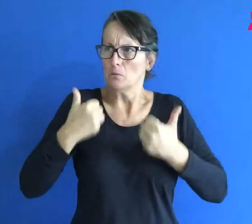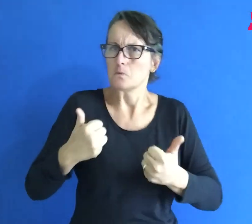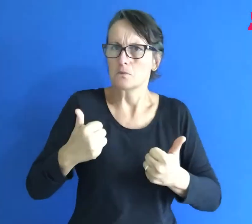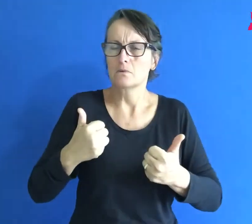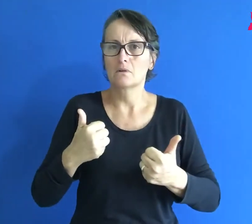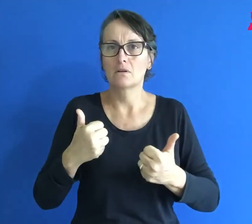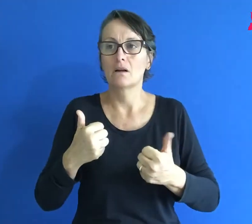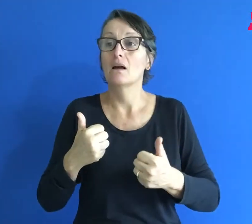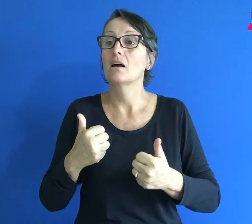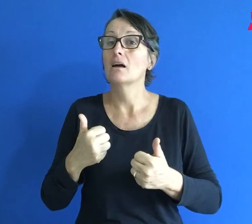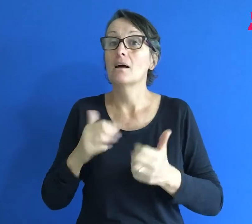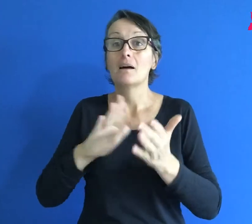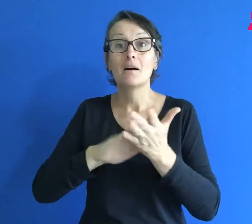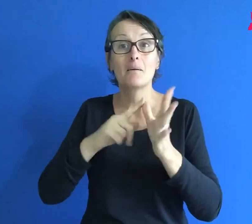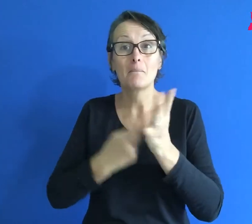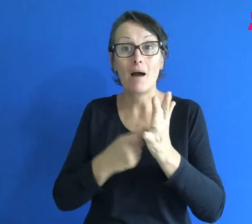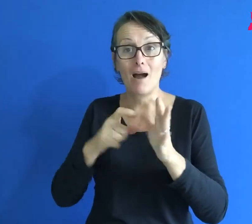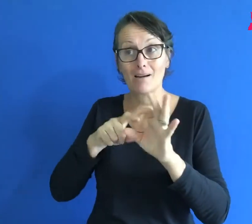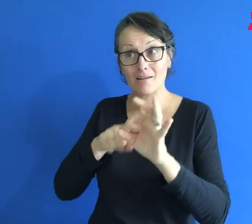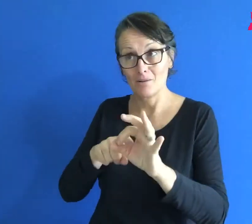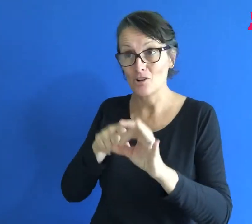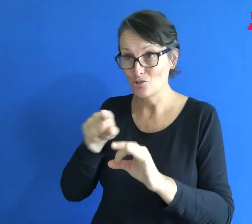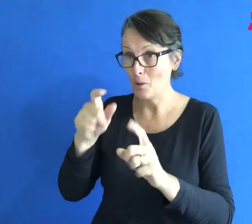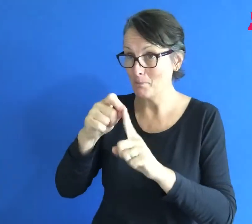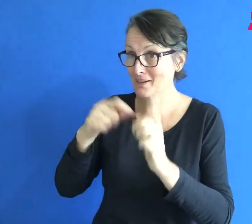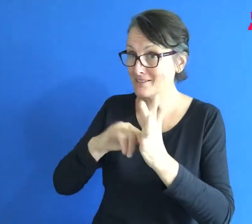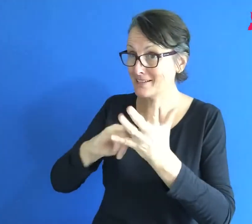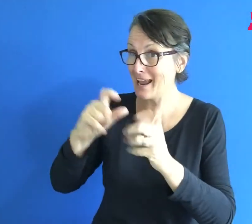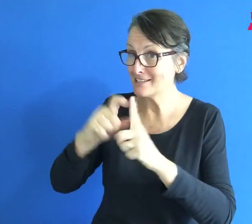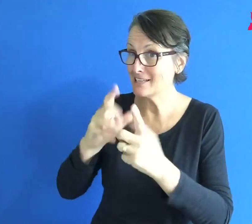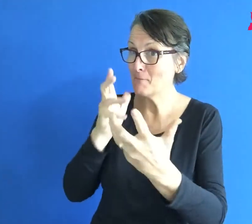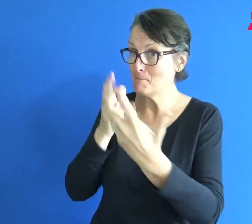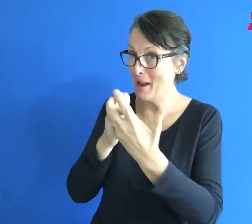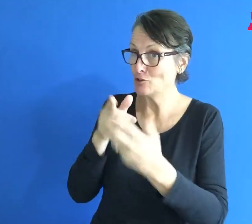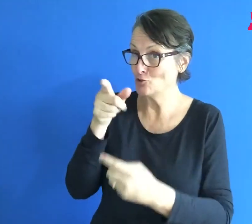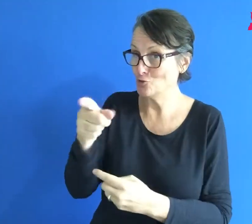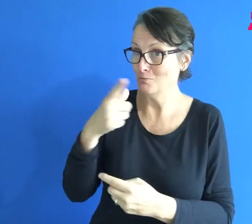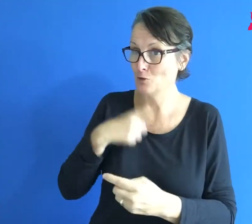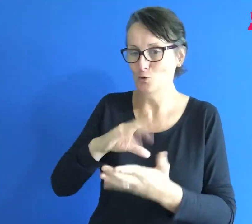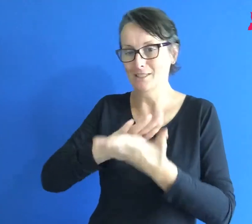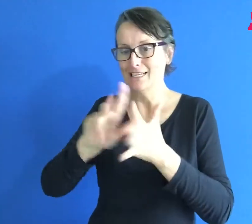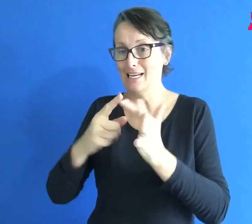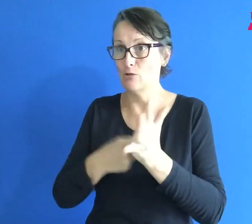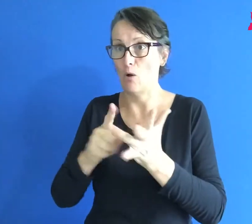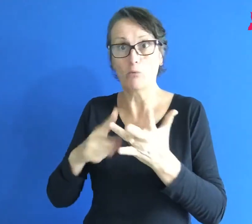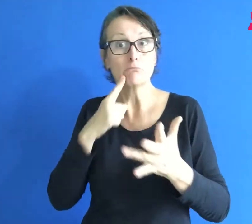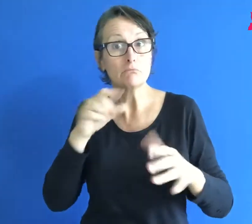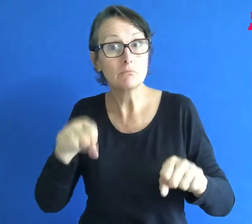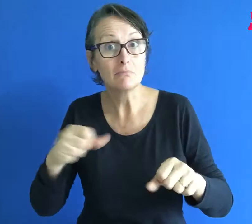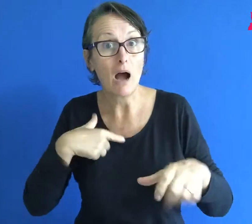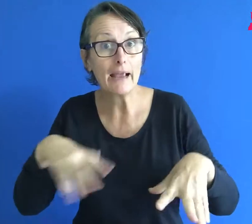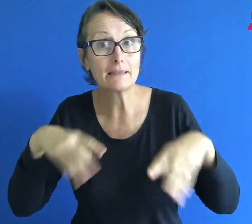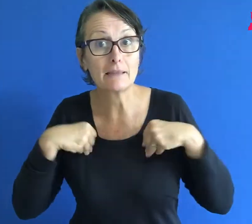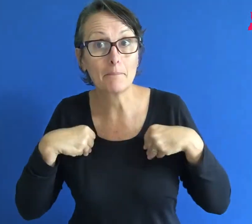into an archetype. Yes, that you were comfortable yes. with, that you were happy to wear. I was comfortable to perform the character role of